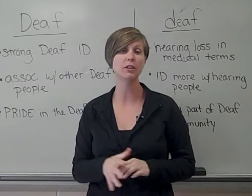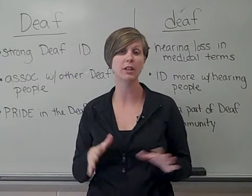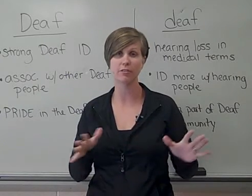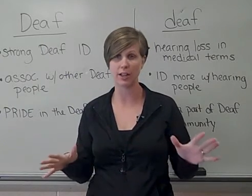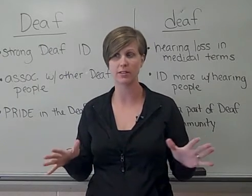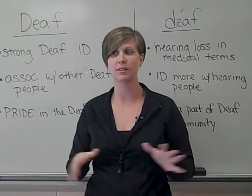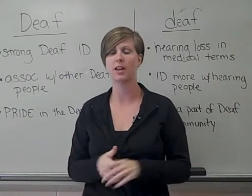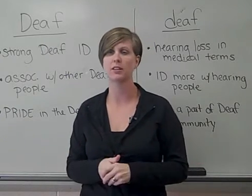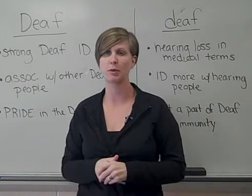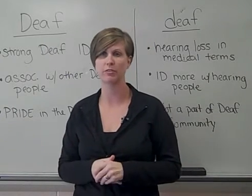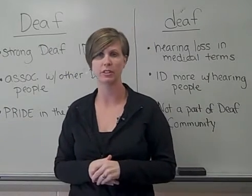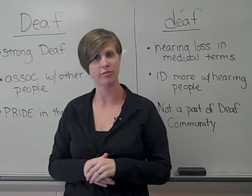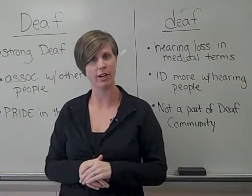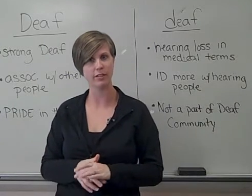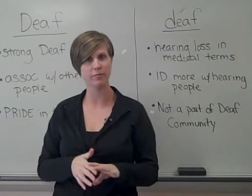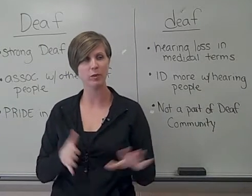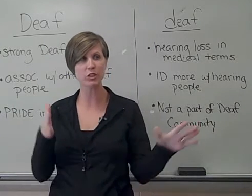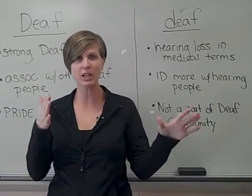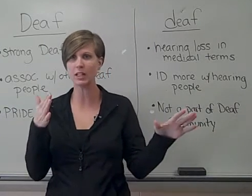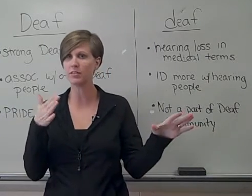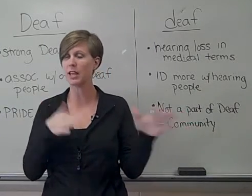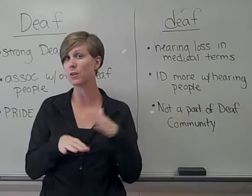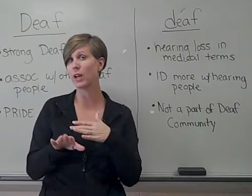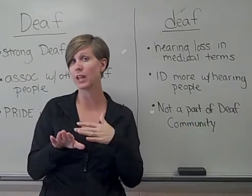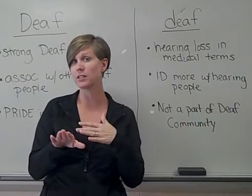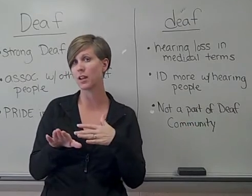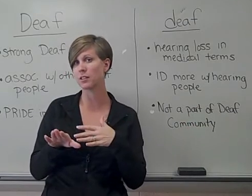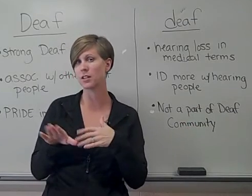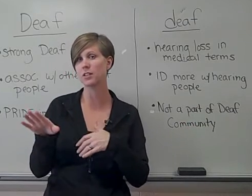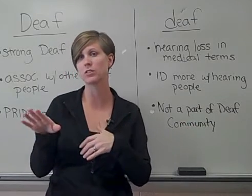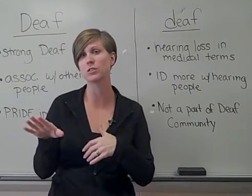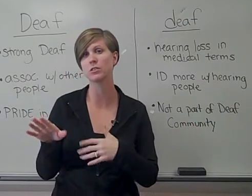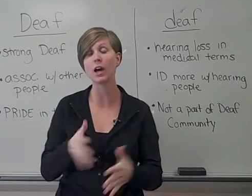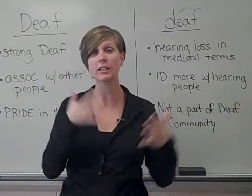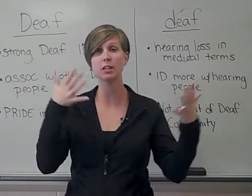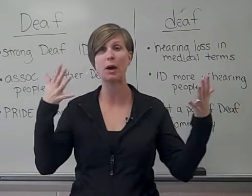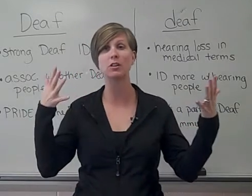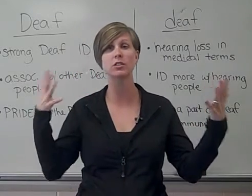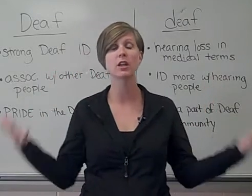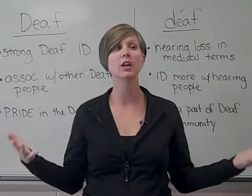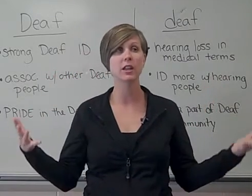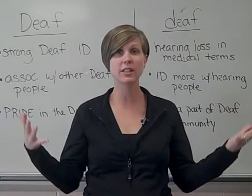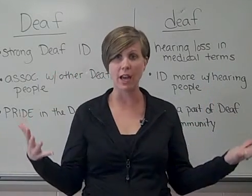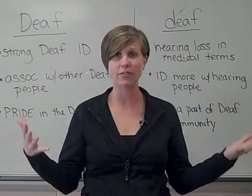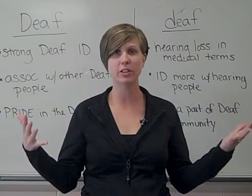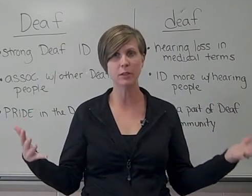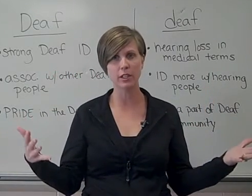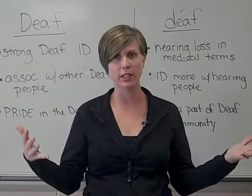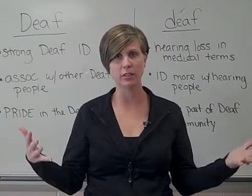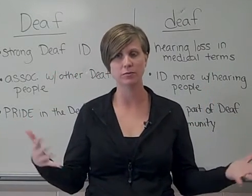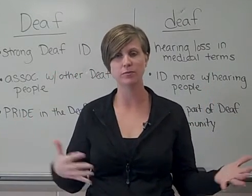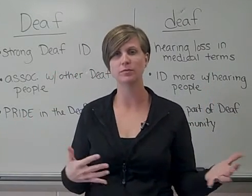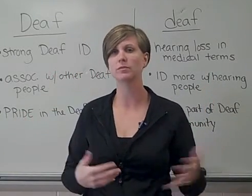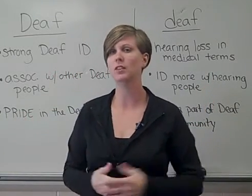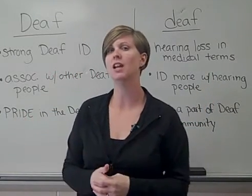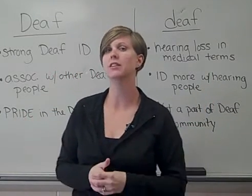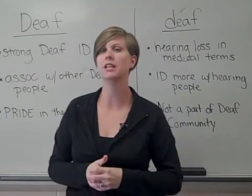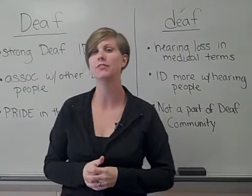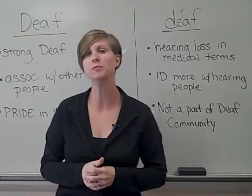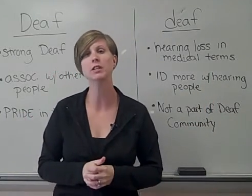community events, and that is perfectly fine. Which kind of segues us into talking about the deaf community. Now, the deaf